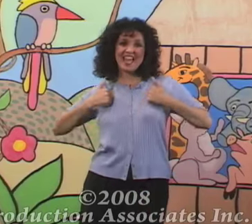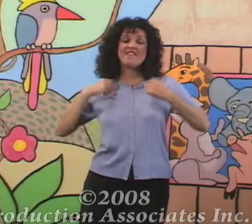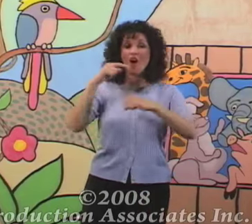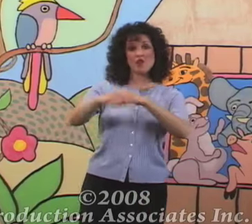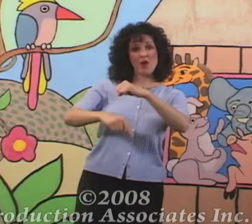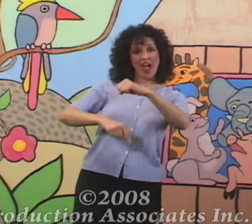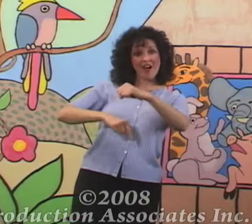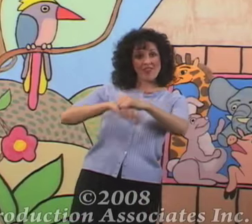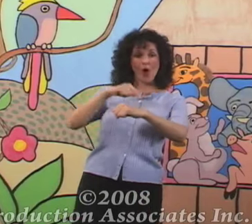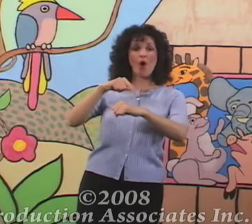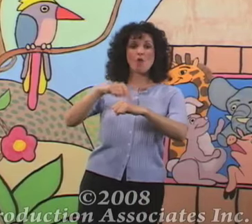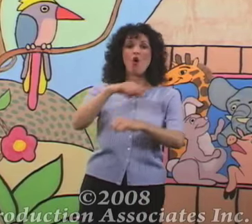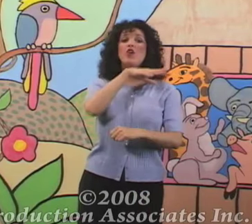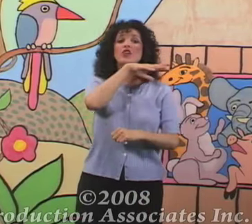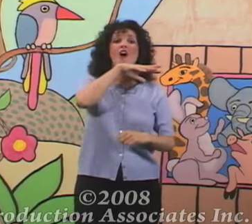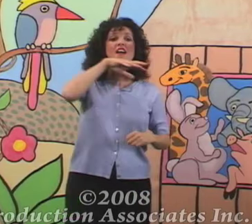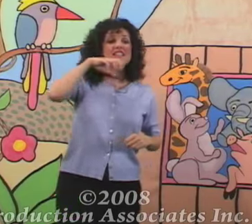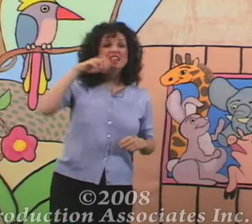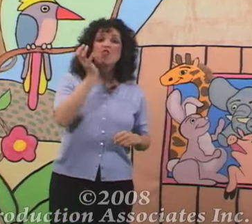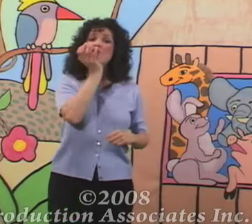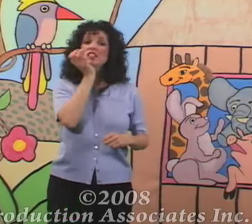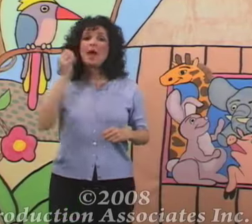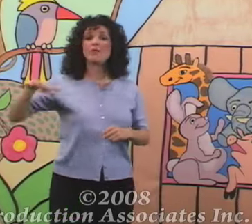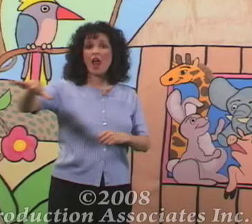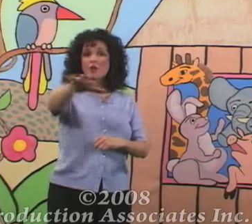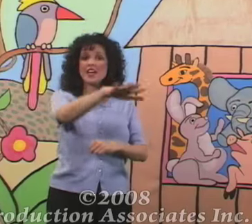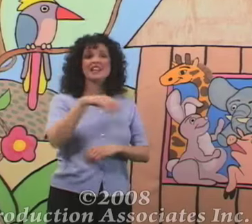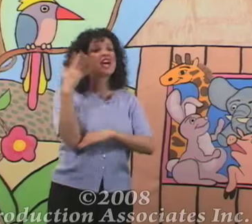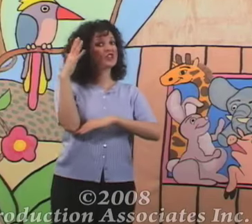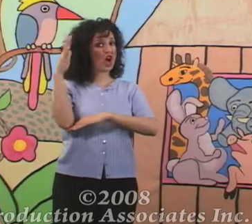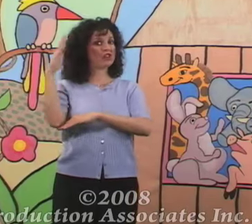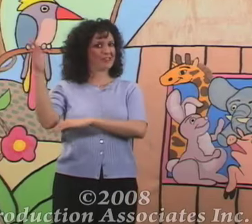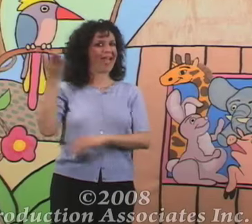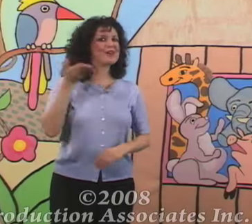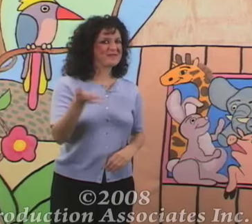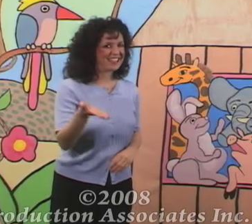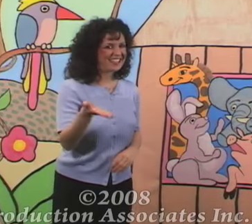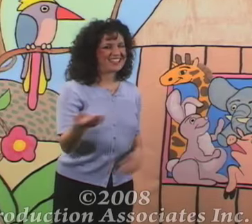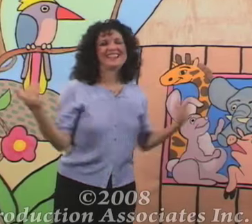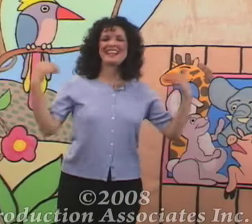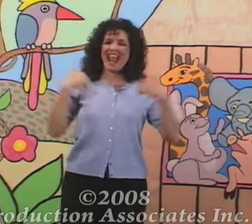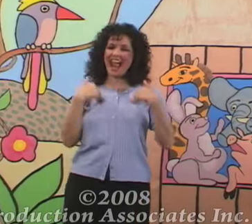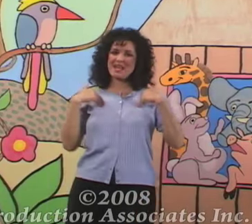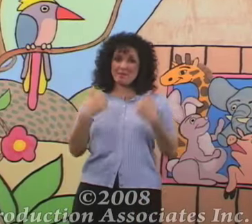all around the world. On deserts and prairies and jungles there'll be, animals